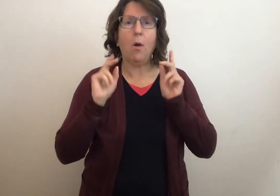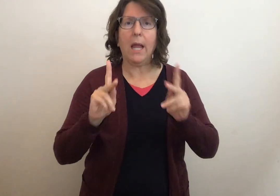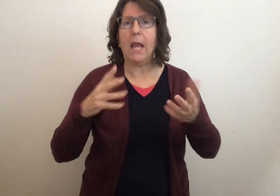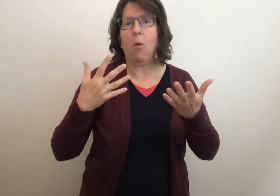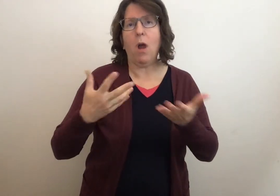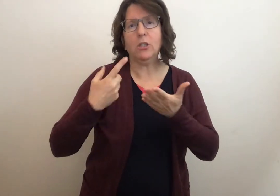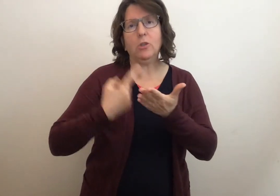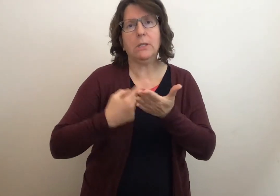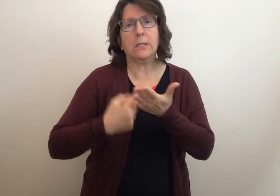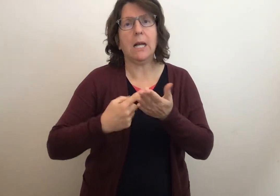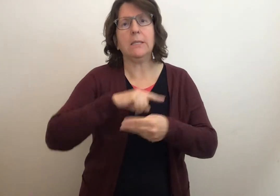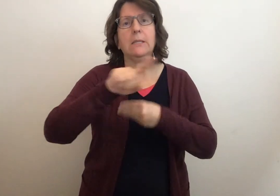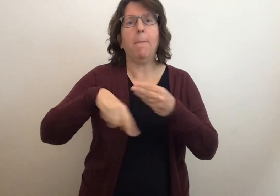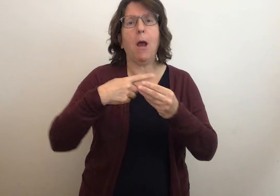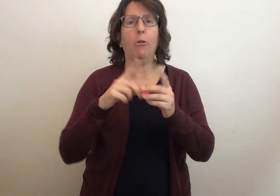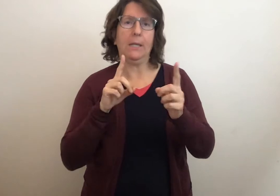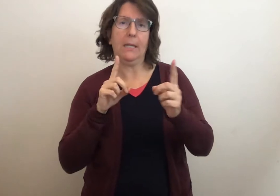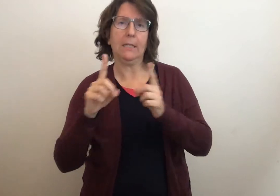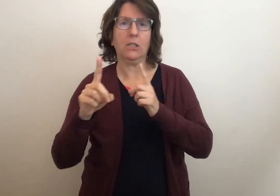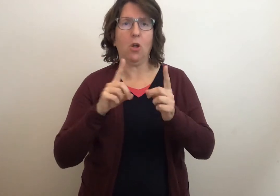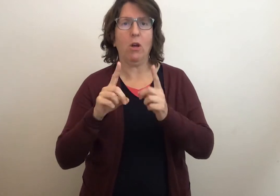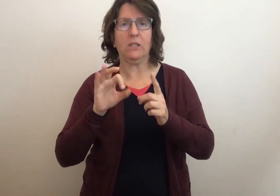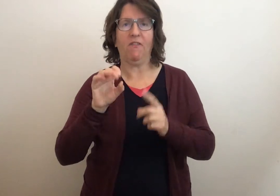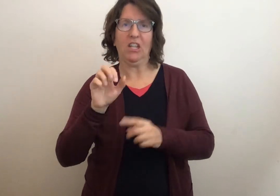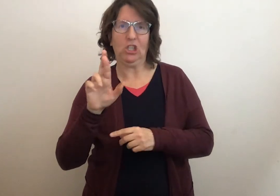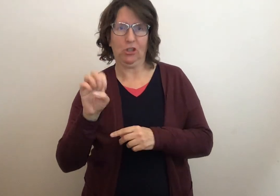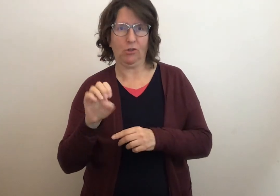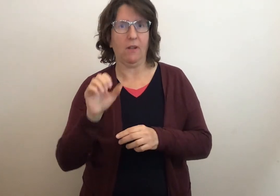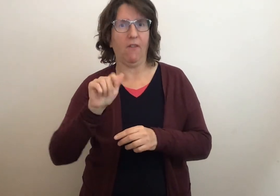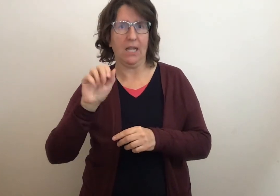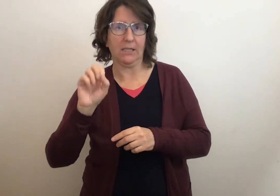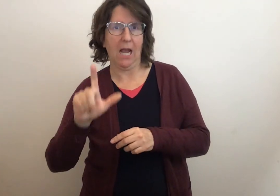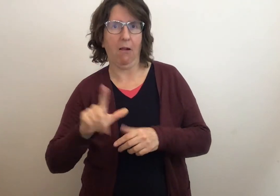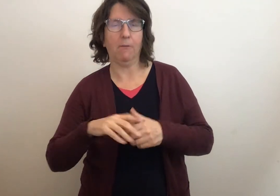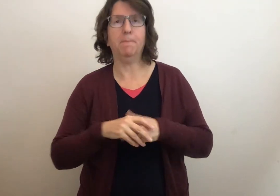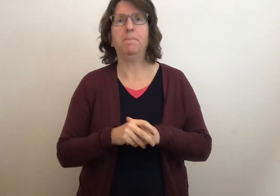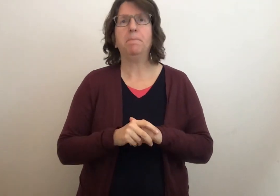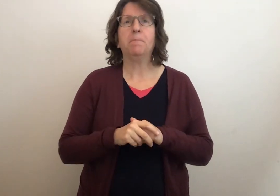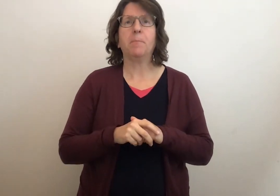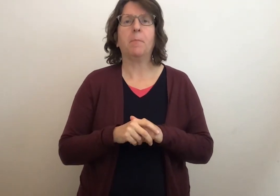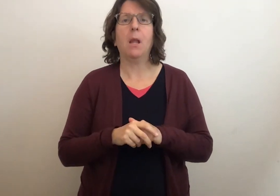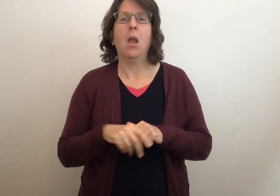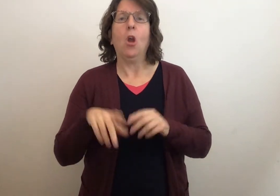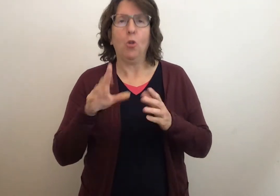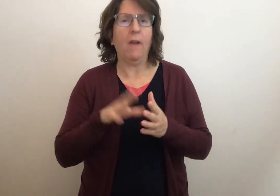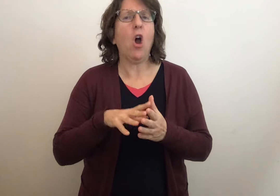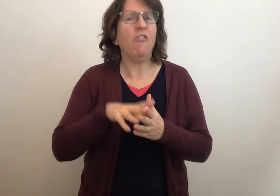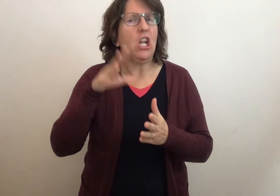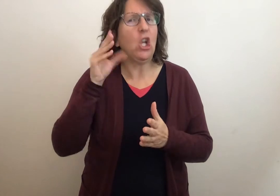Okay, I want to discuss about discourse features of ASL. You have already